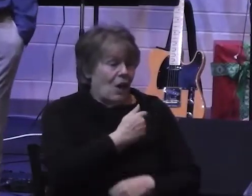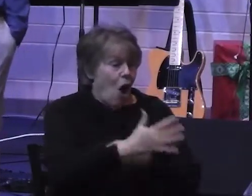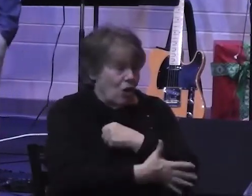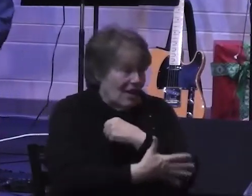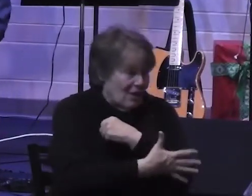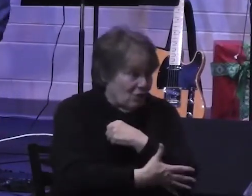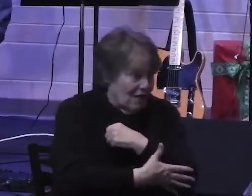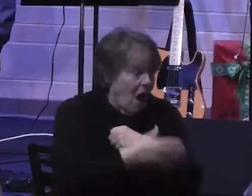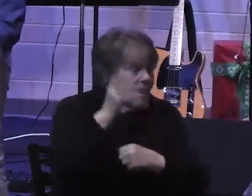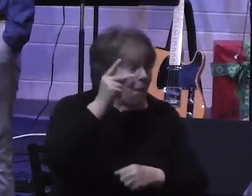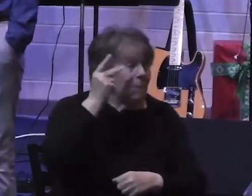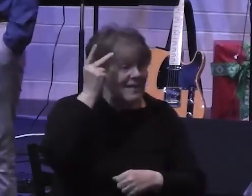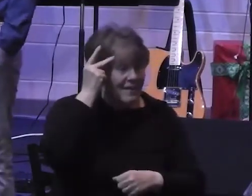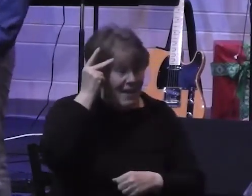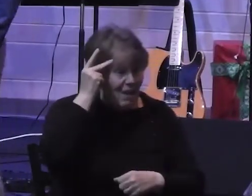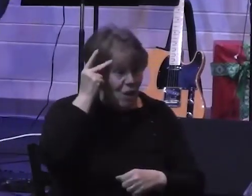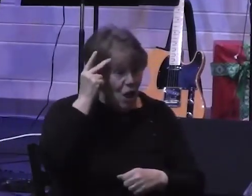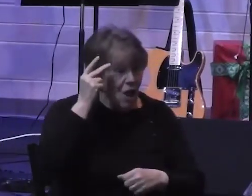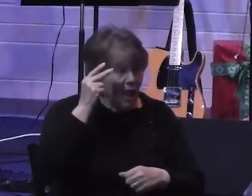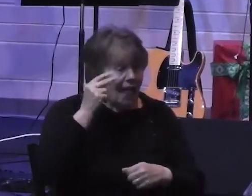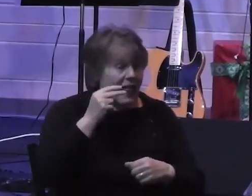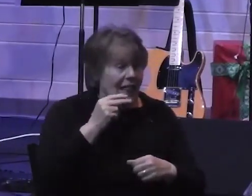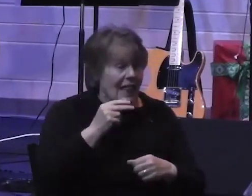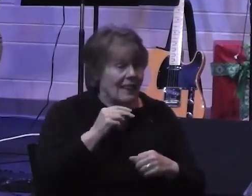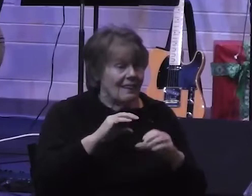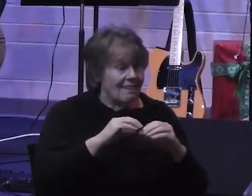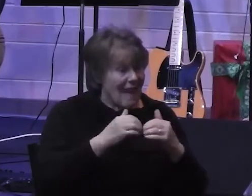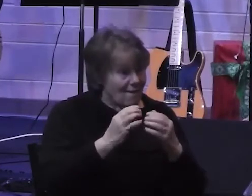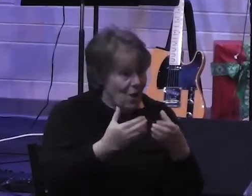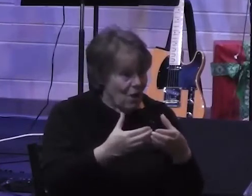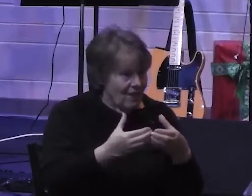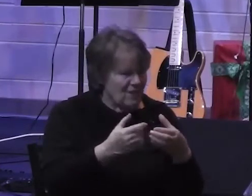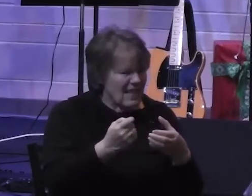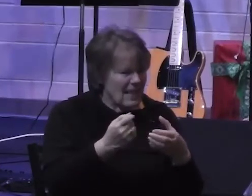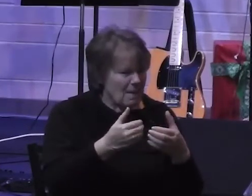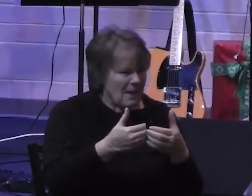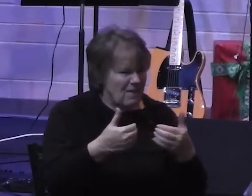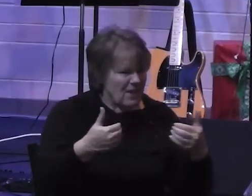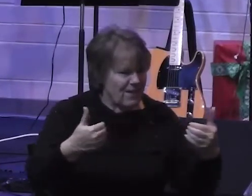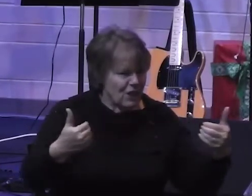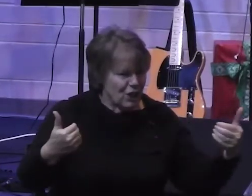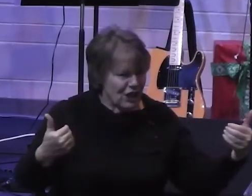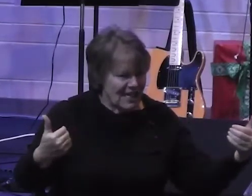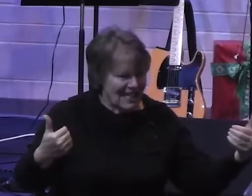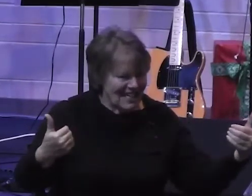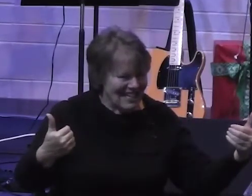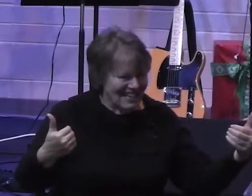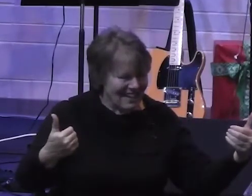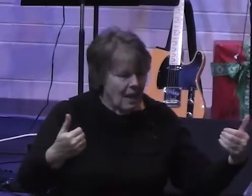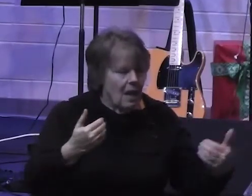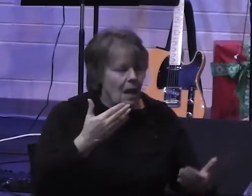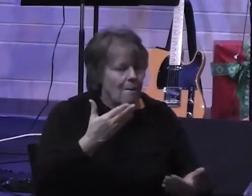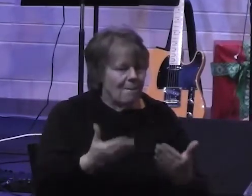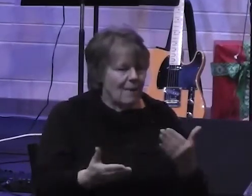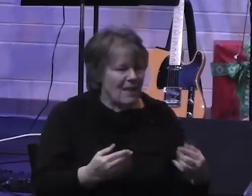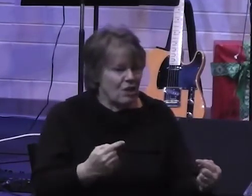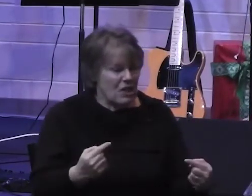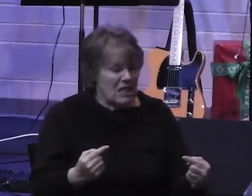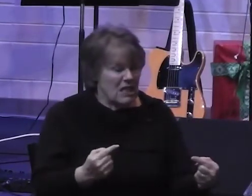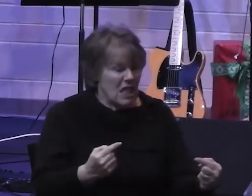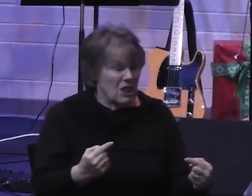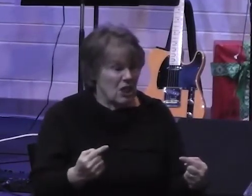level, there's a little bit of division happening. There's a little bit of tension. You might even call tension like Jesus was